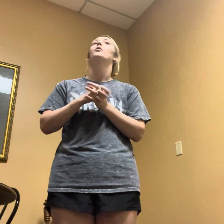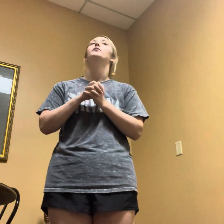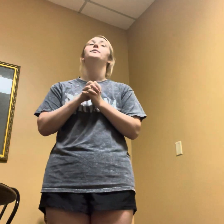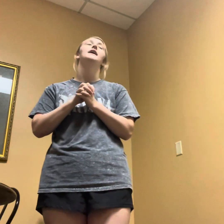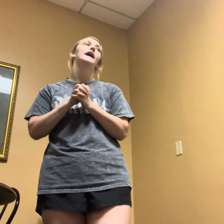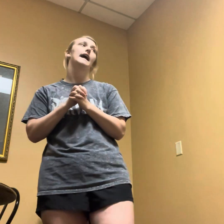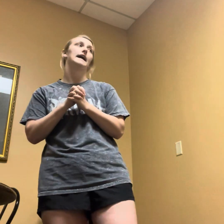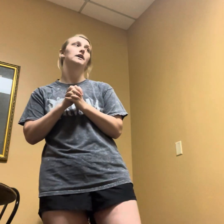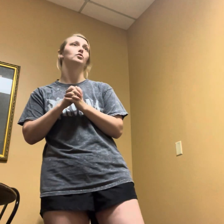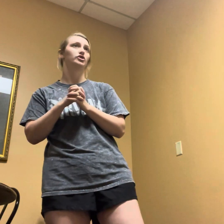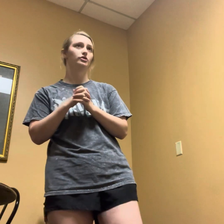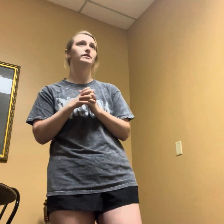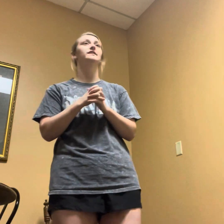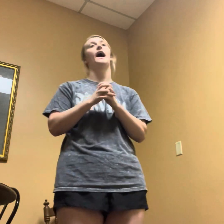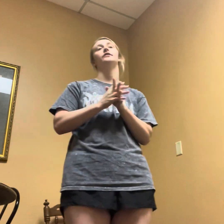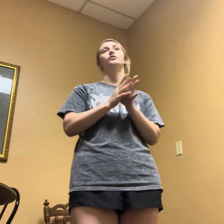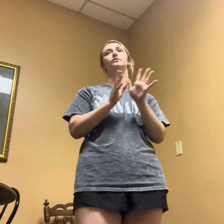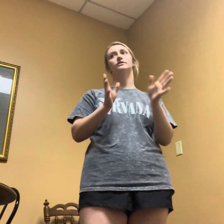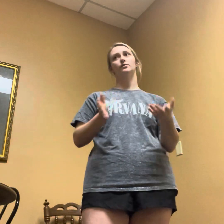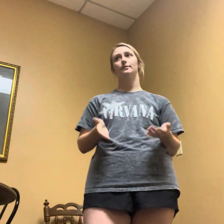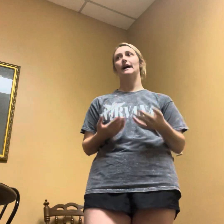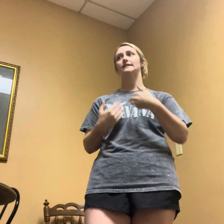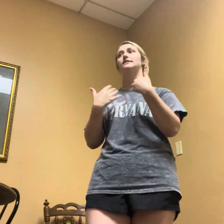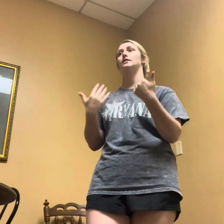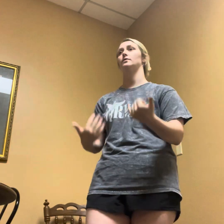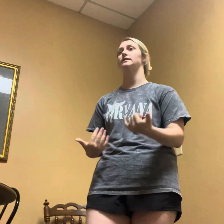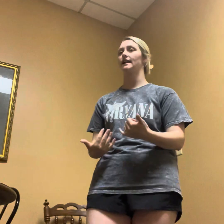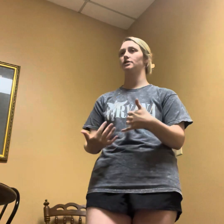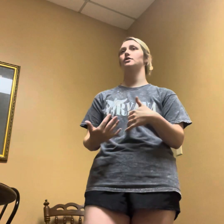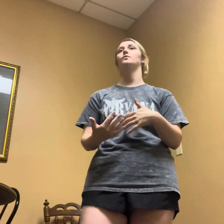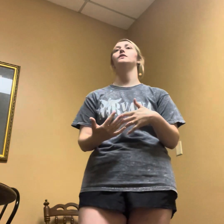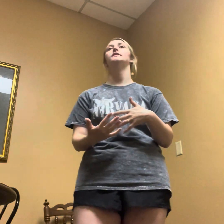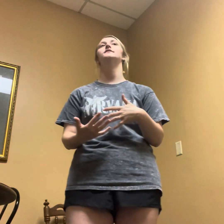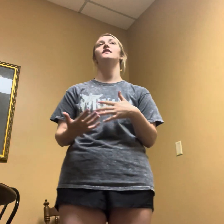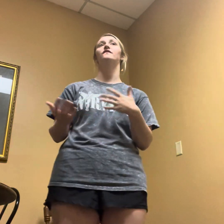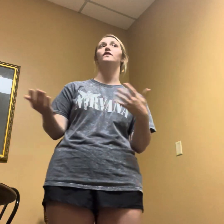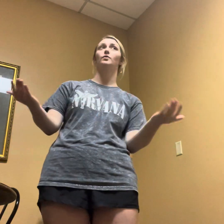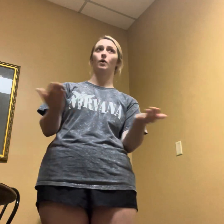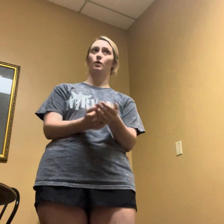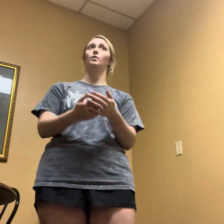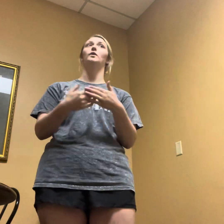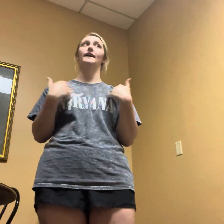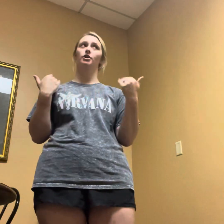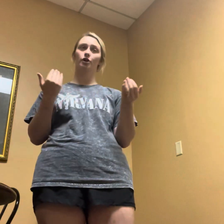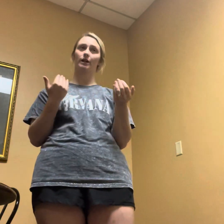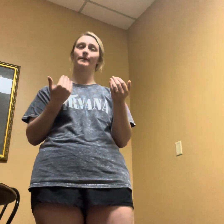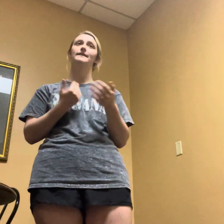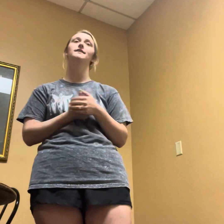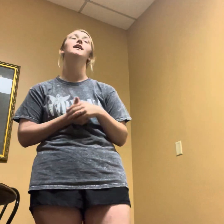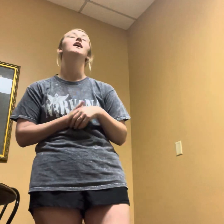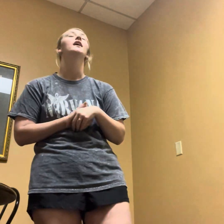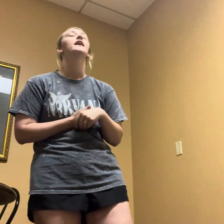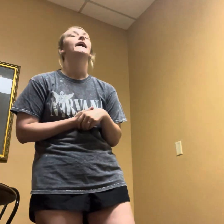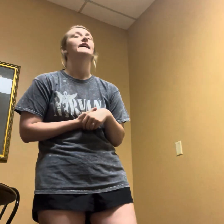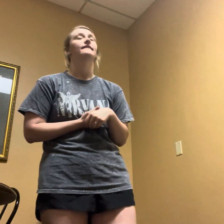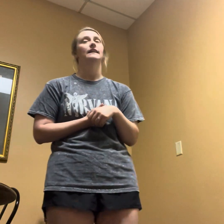problem. And once you did that, you looked on the back to see what the answer was, if you all had an agreement. And then